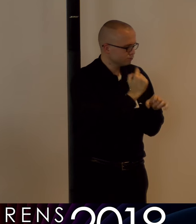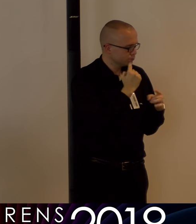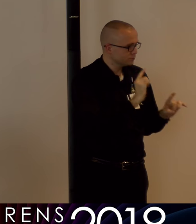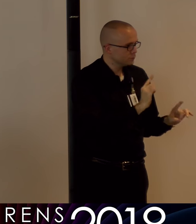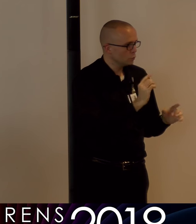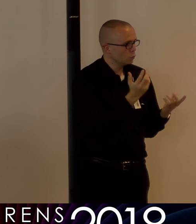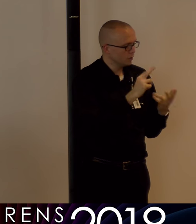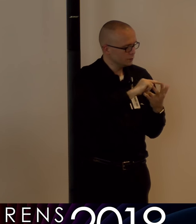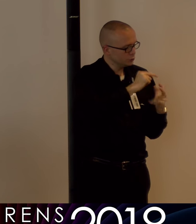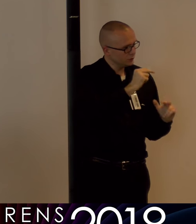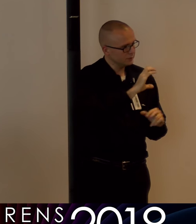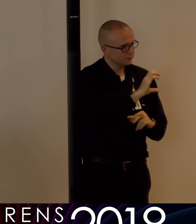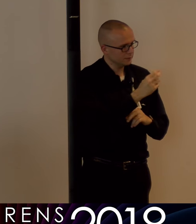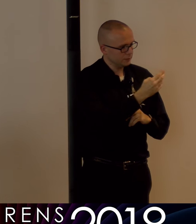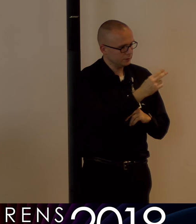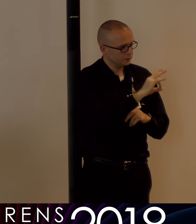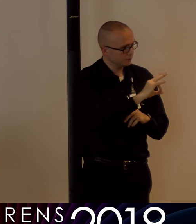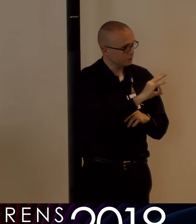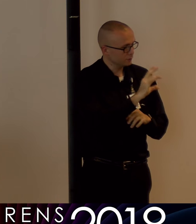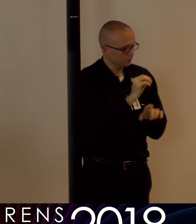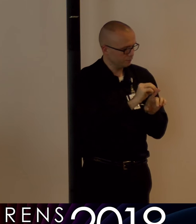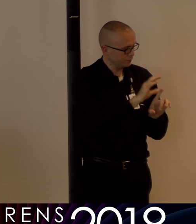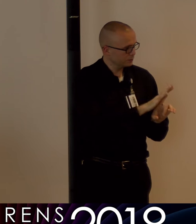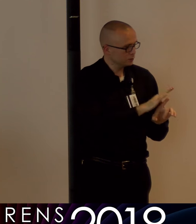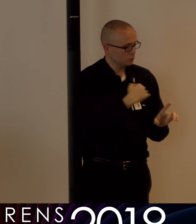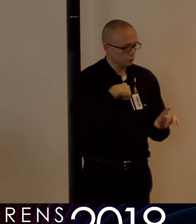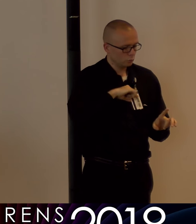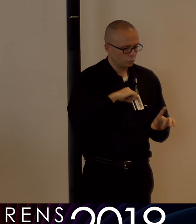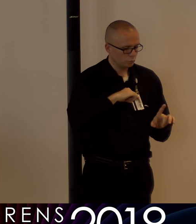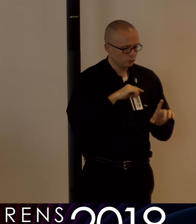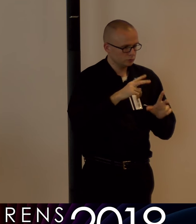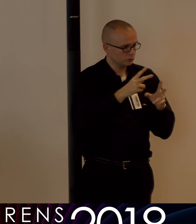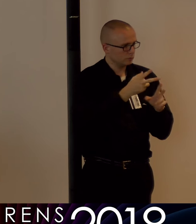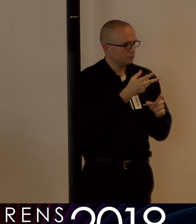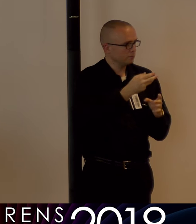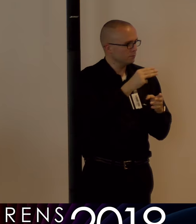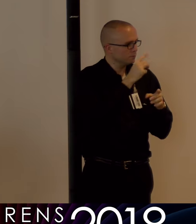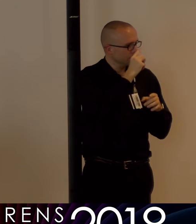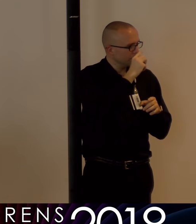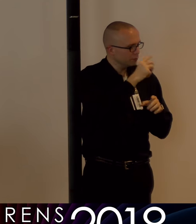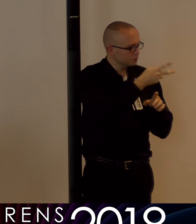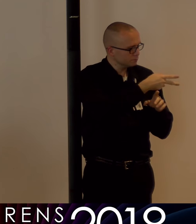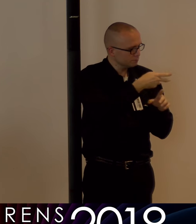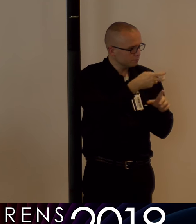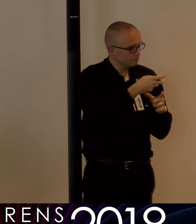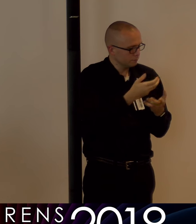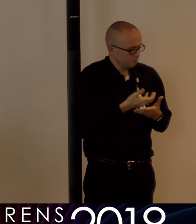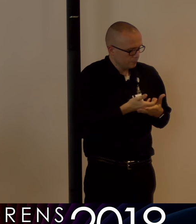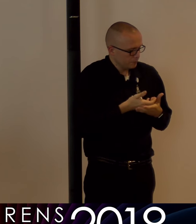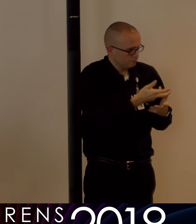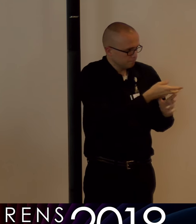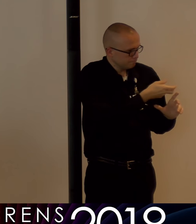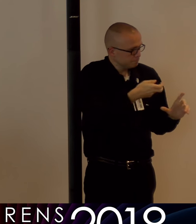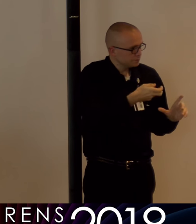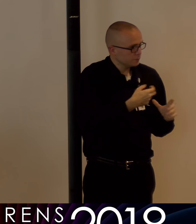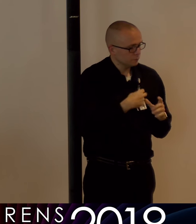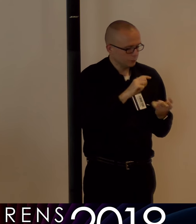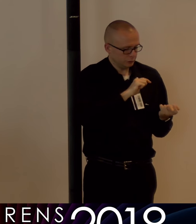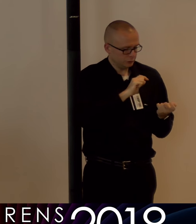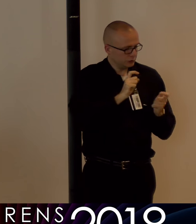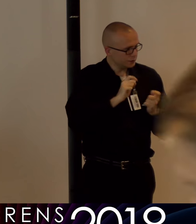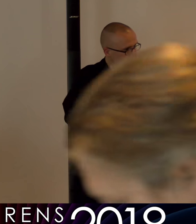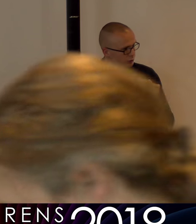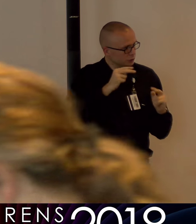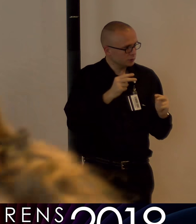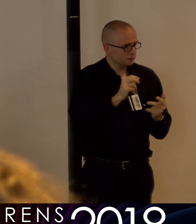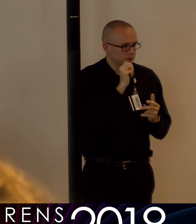What genes is CHD7 affecting? So we started screening our mouse embryos for changes in genes that we know are